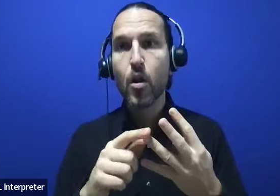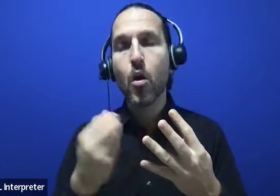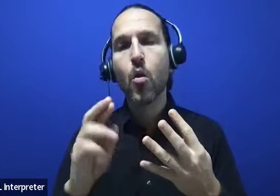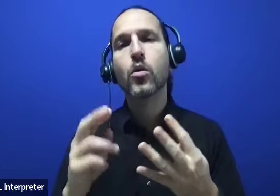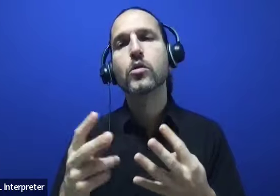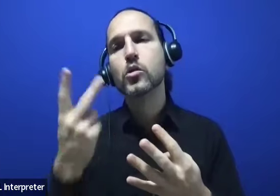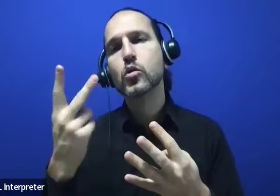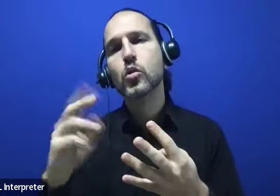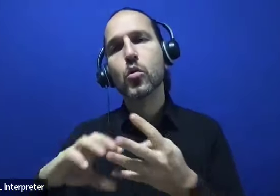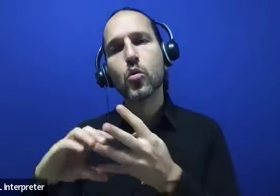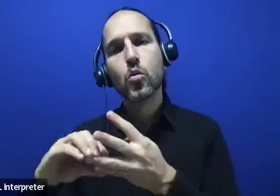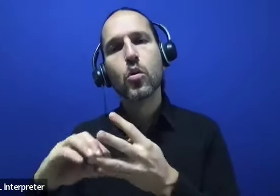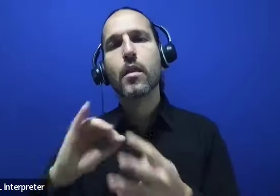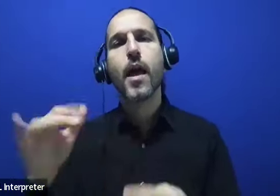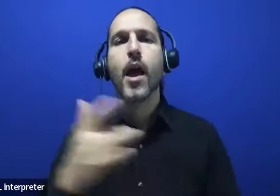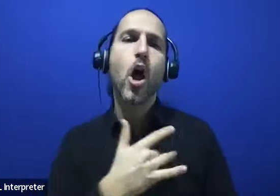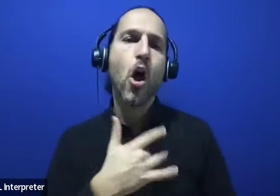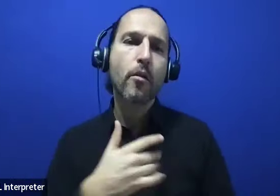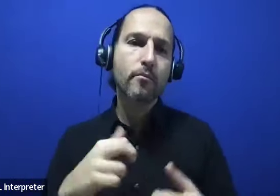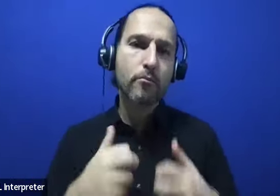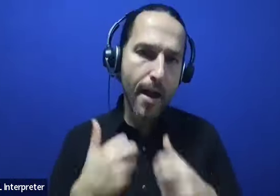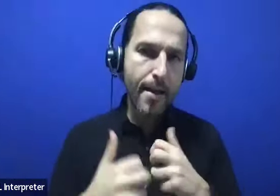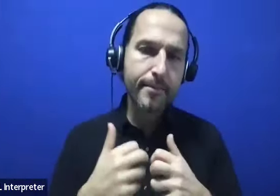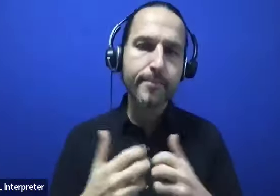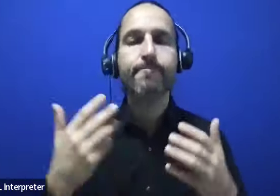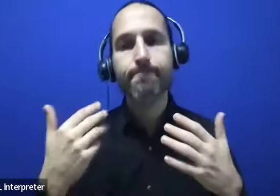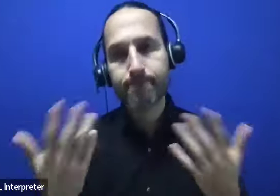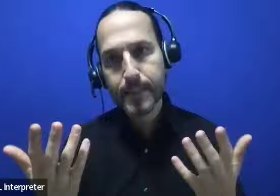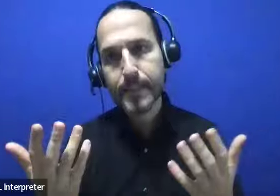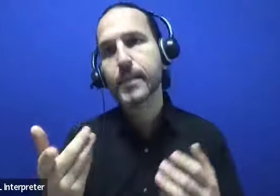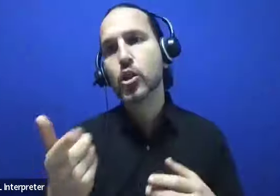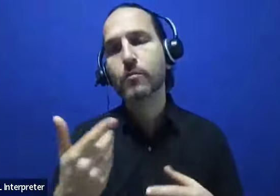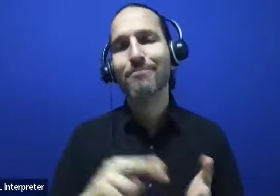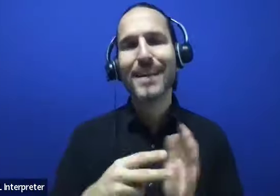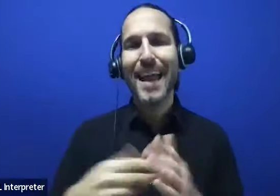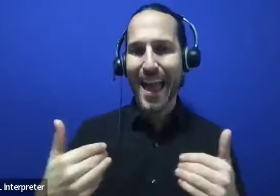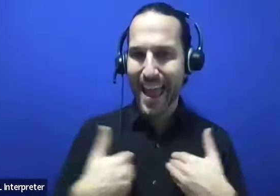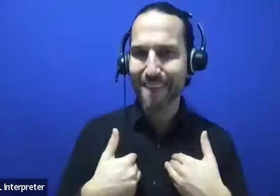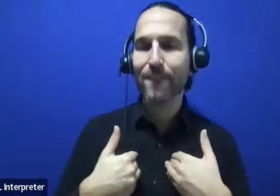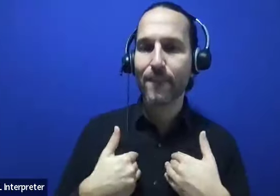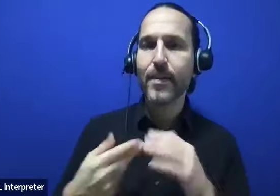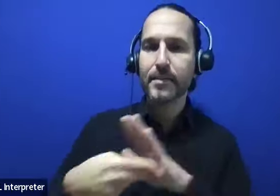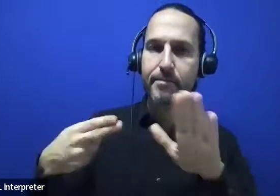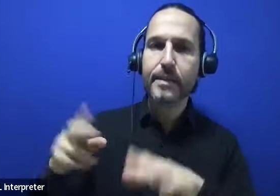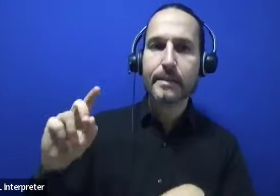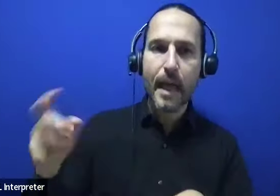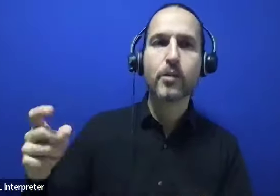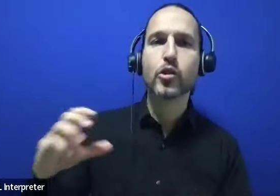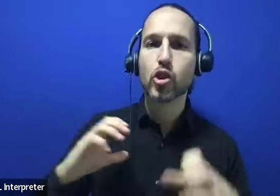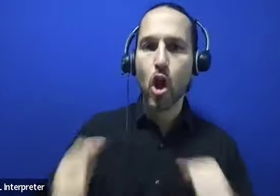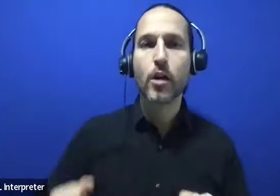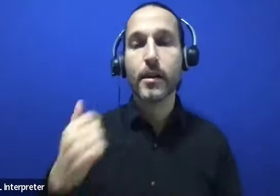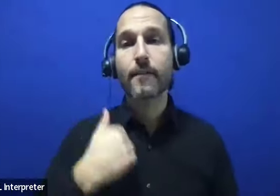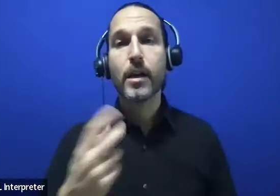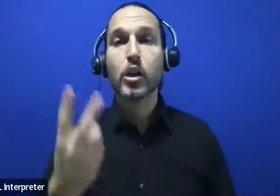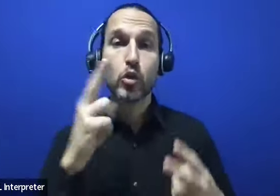minor criteria, like heart defects, is a minor criteria, you have Charge. Some people believe if you have two majors and